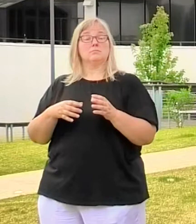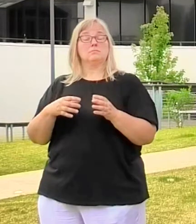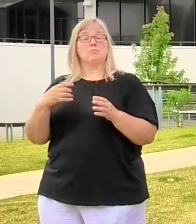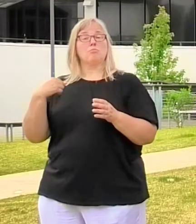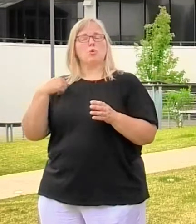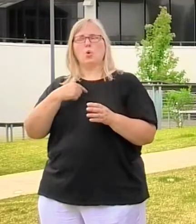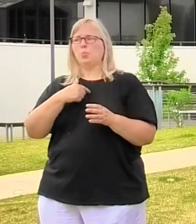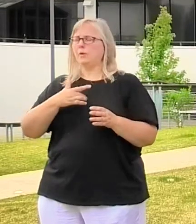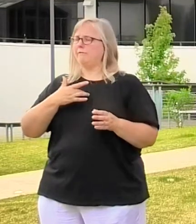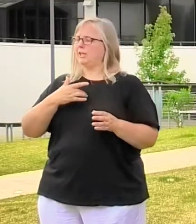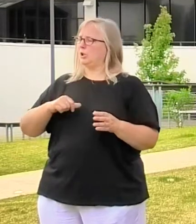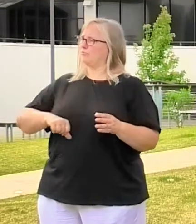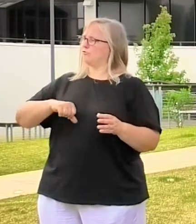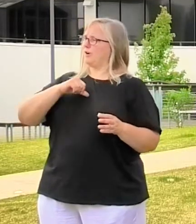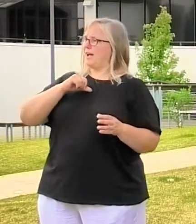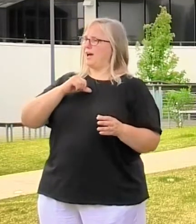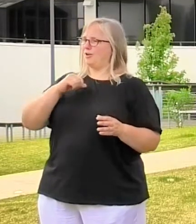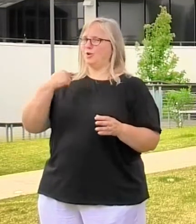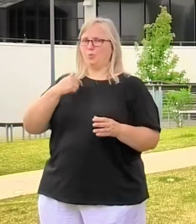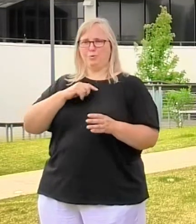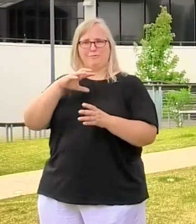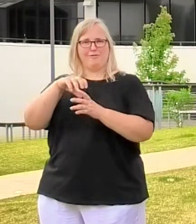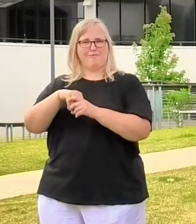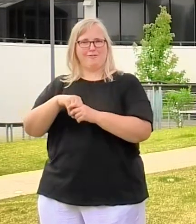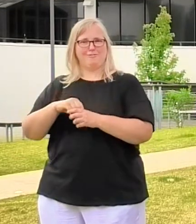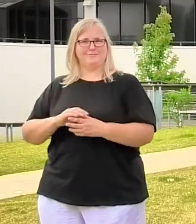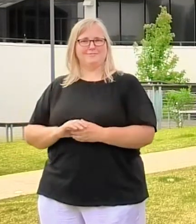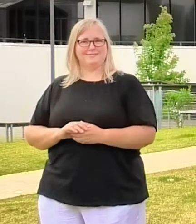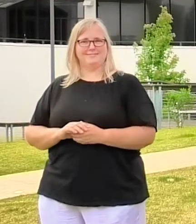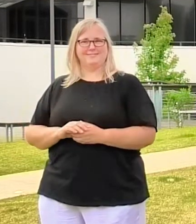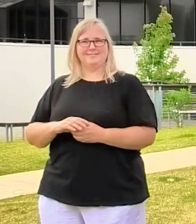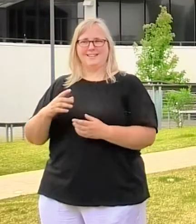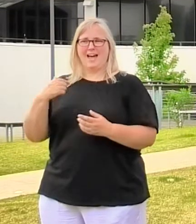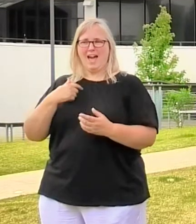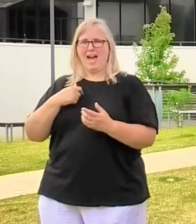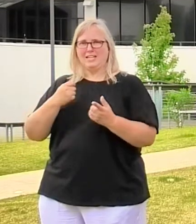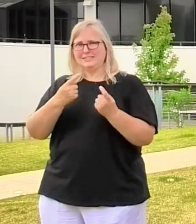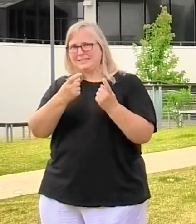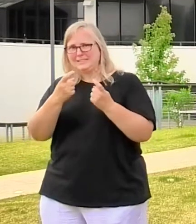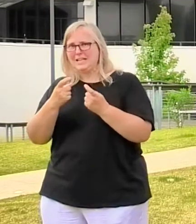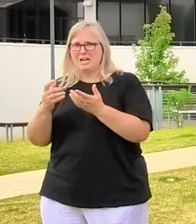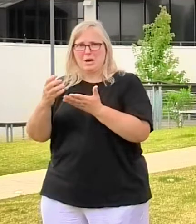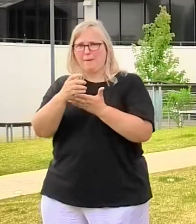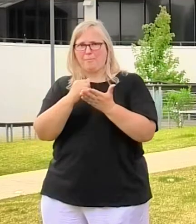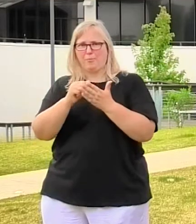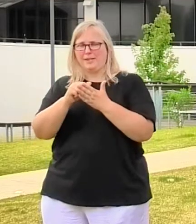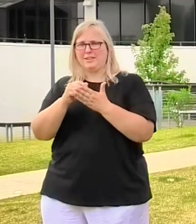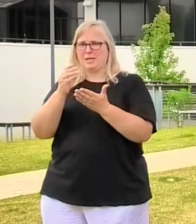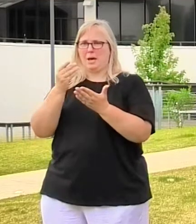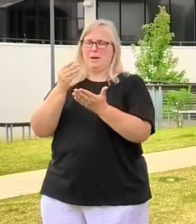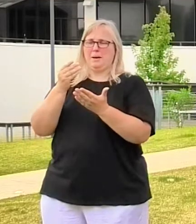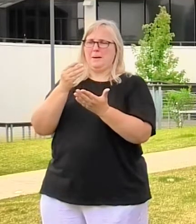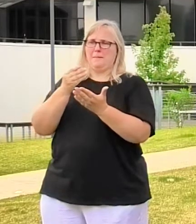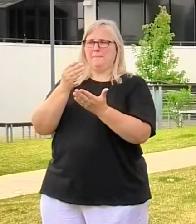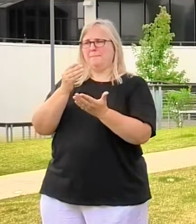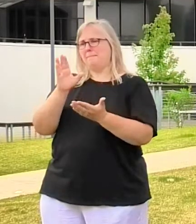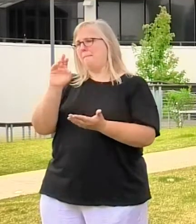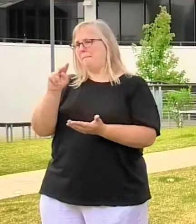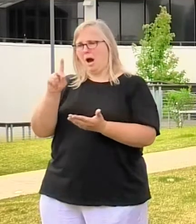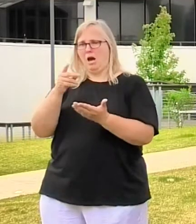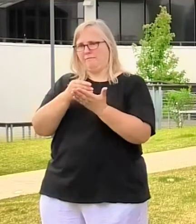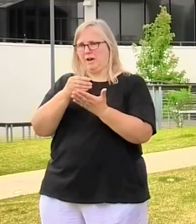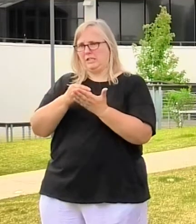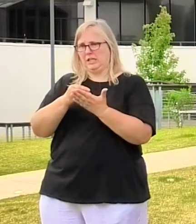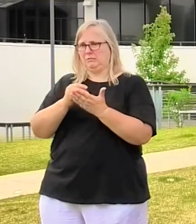we're proud that we were able to be part of this and come up with some bond funding to move this project